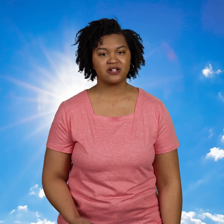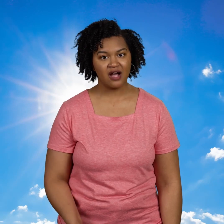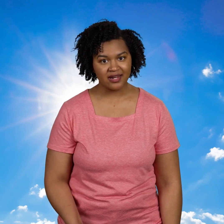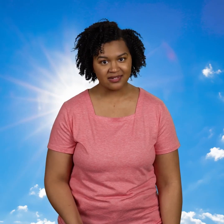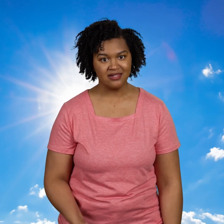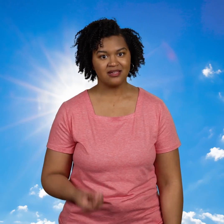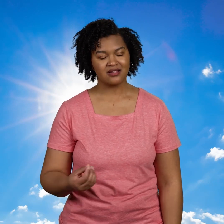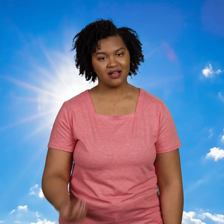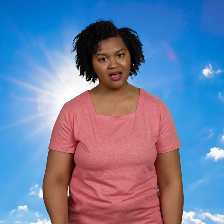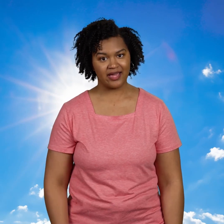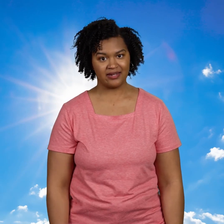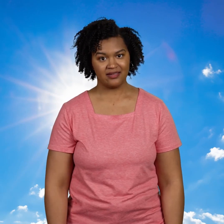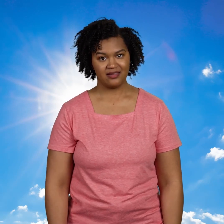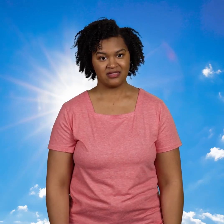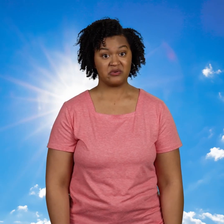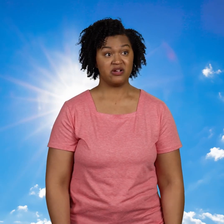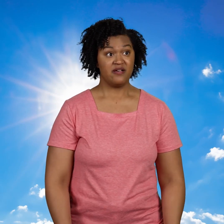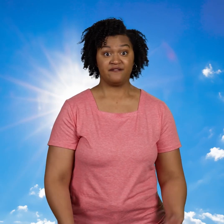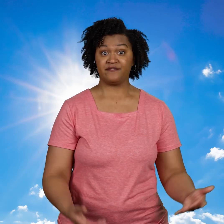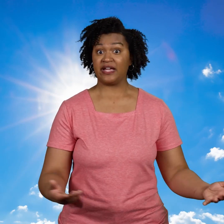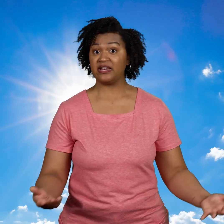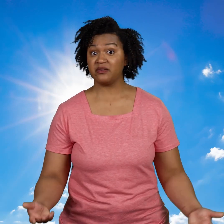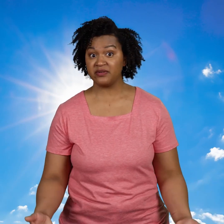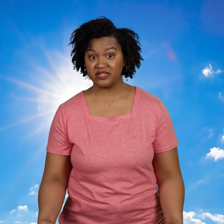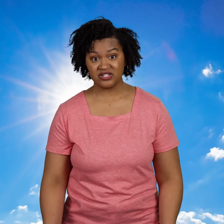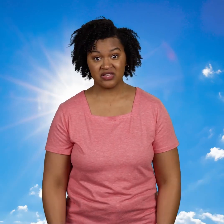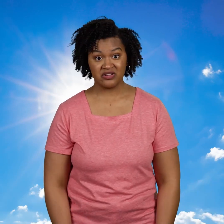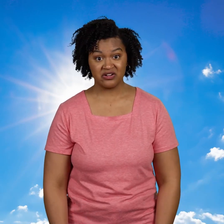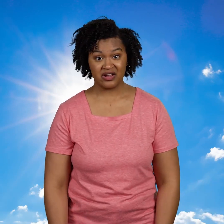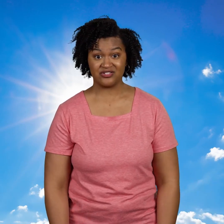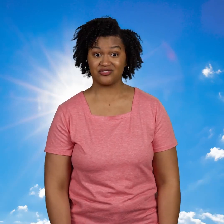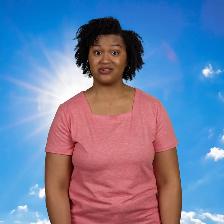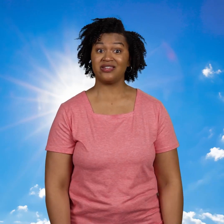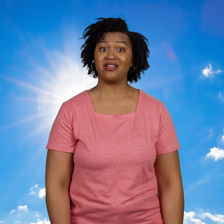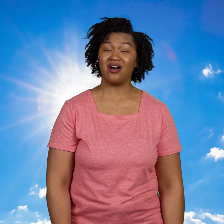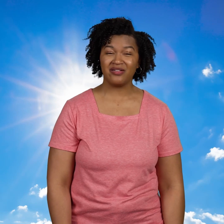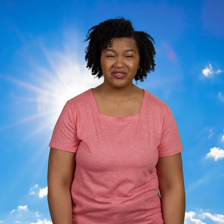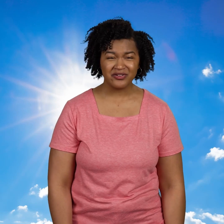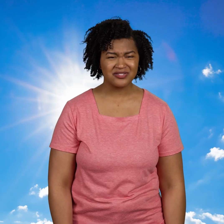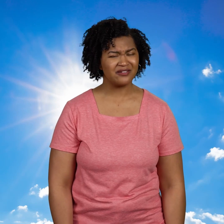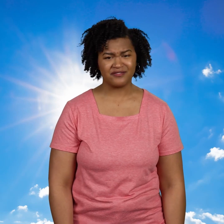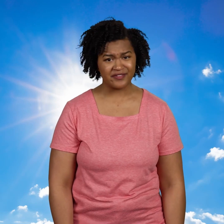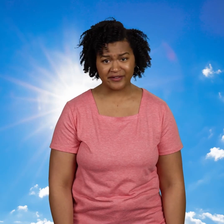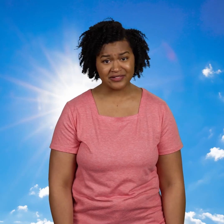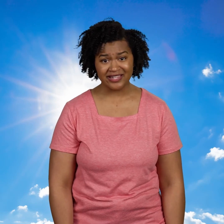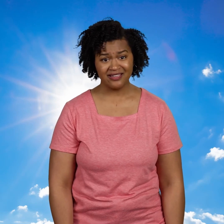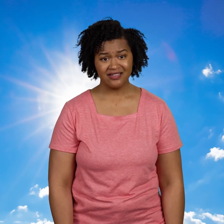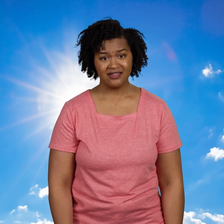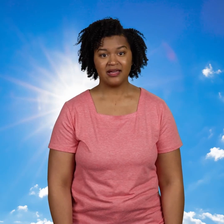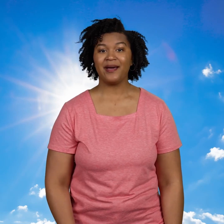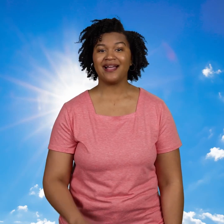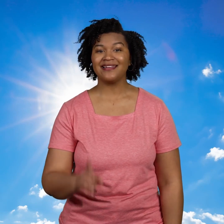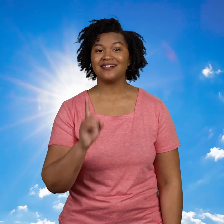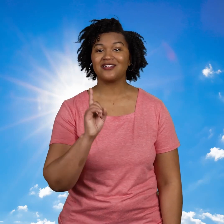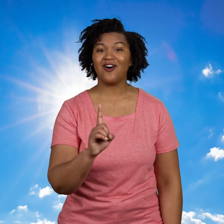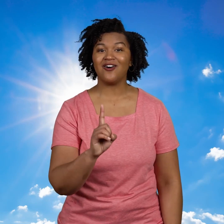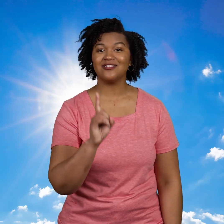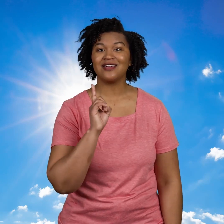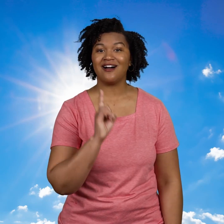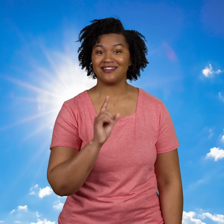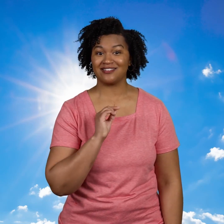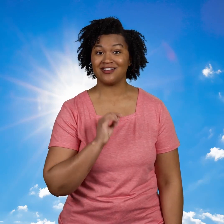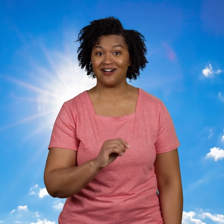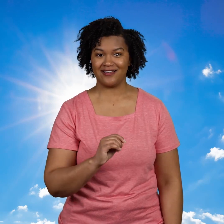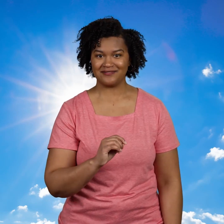had forgotten God. They were fighting with each other and treating others unfairly. Habakkuk